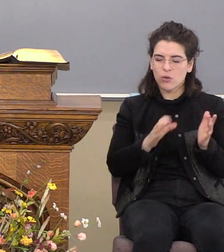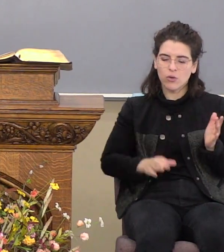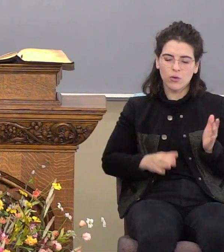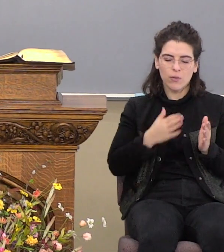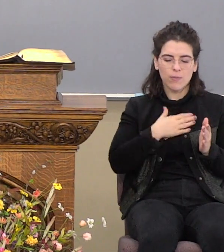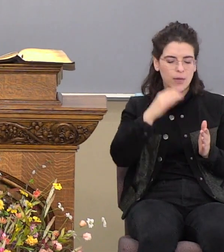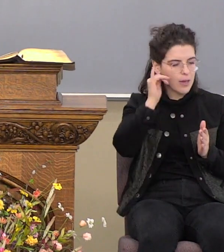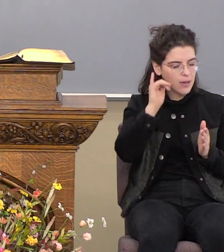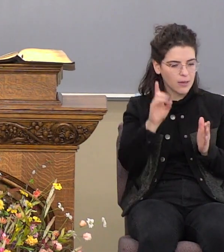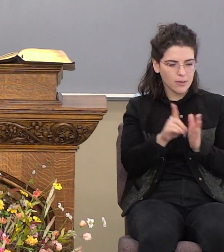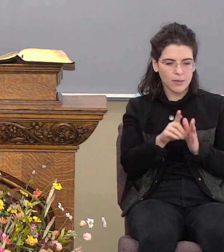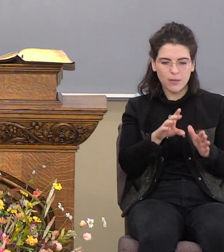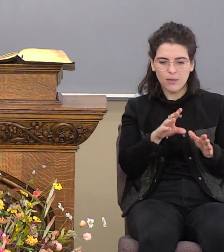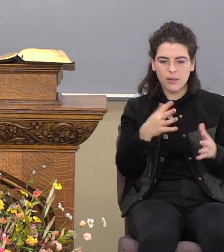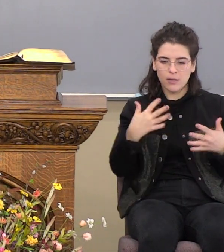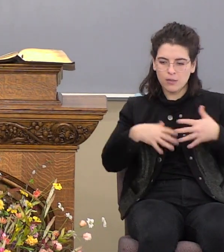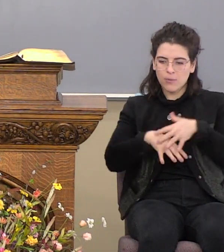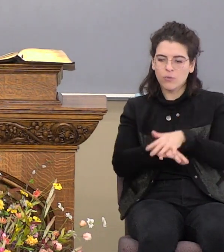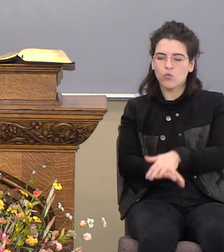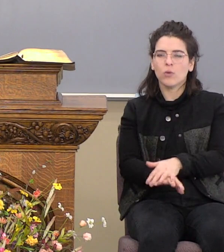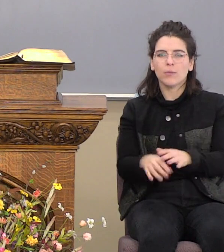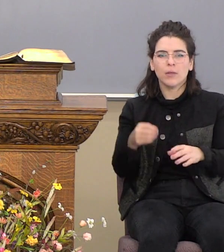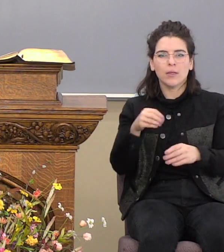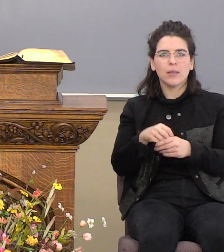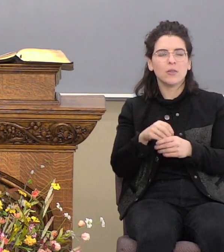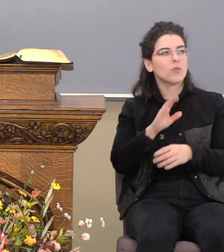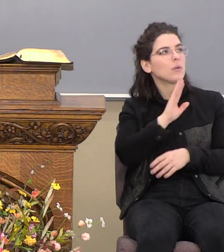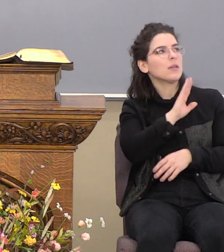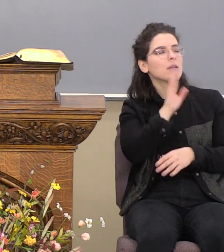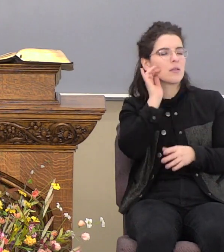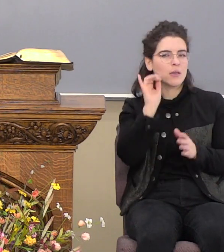is absorbed into his identity.